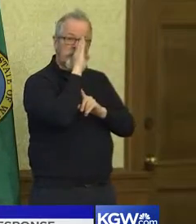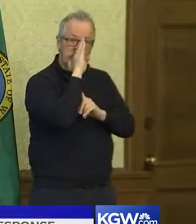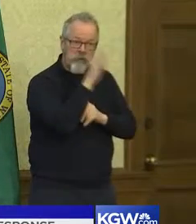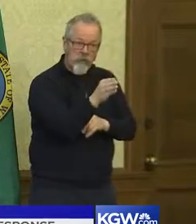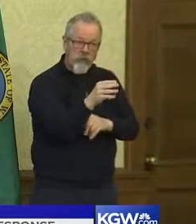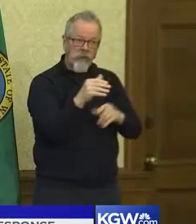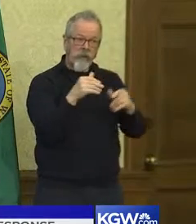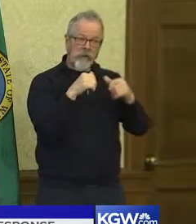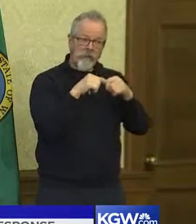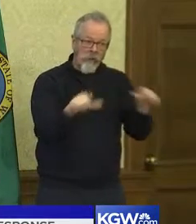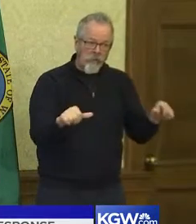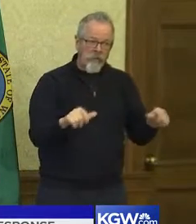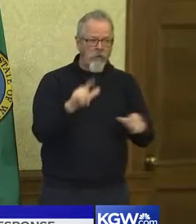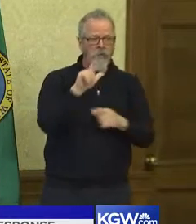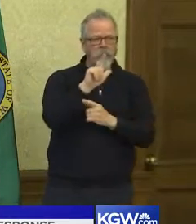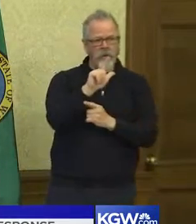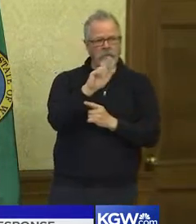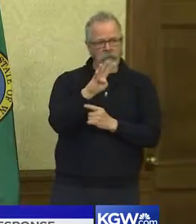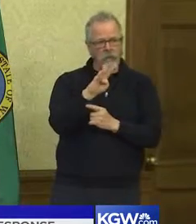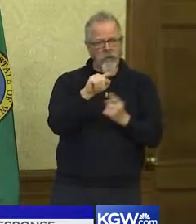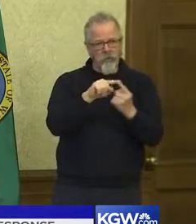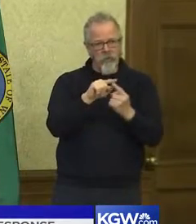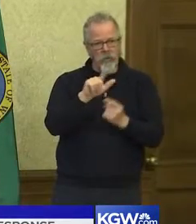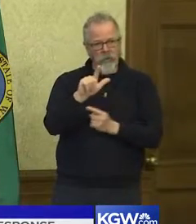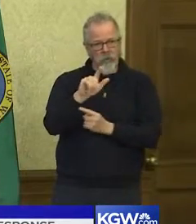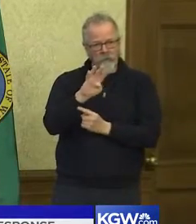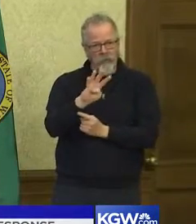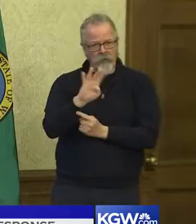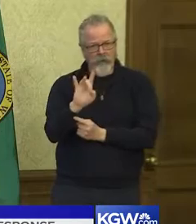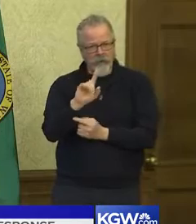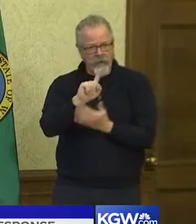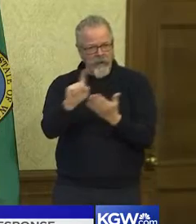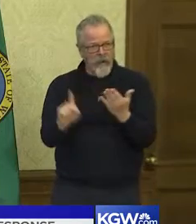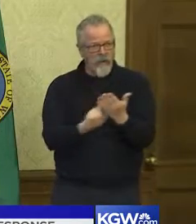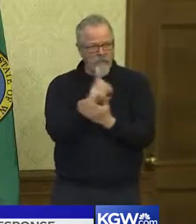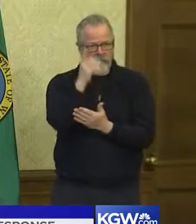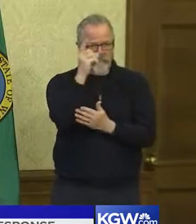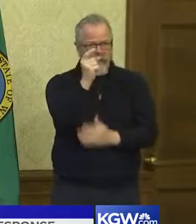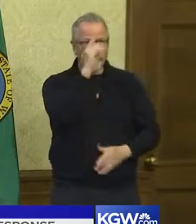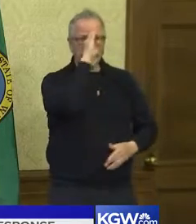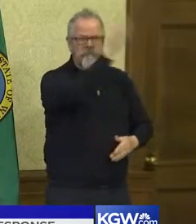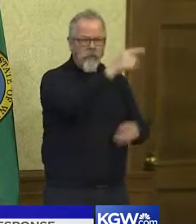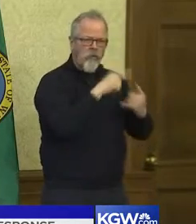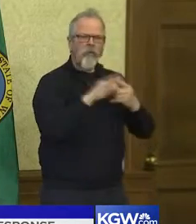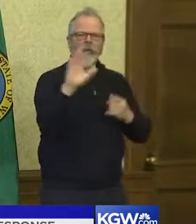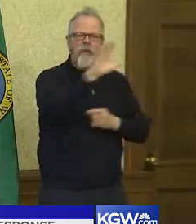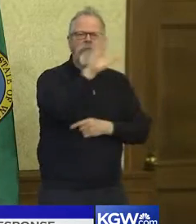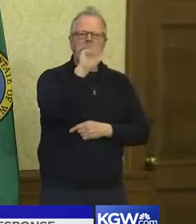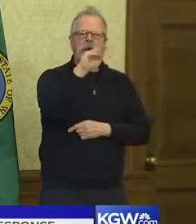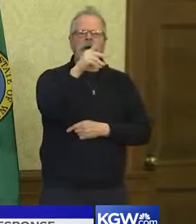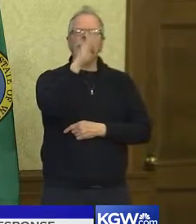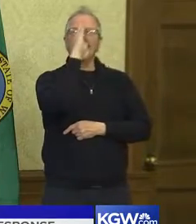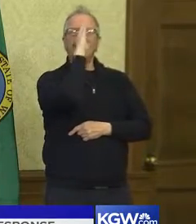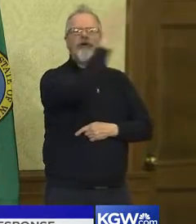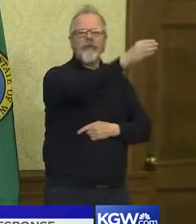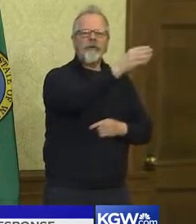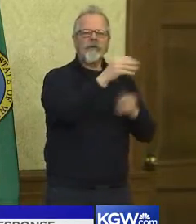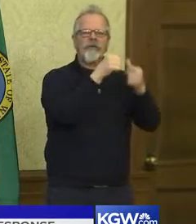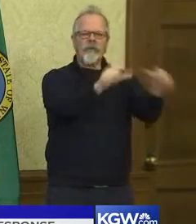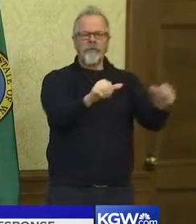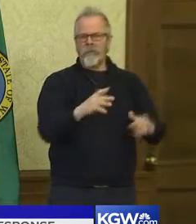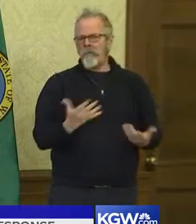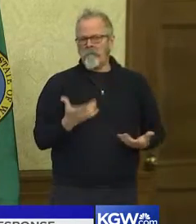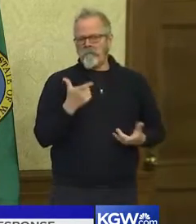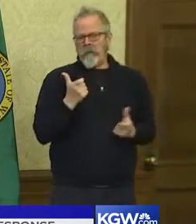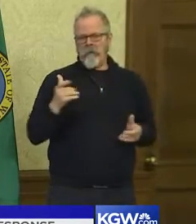that $600. For those who are already on unemployment insurance, that will happen automatically. It will get added, and we will do it retroactive to the